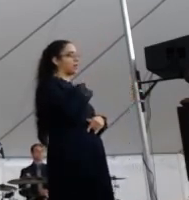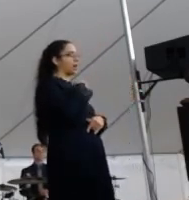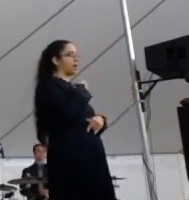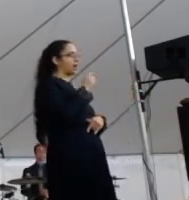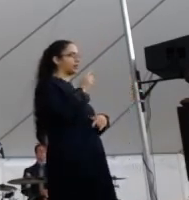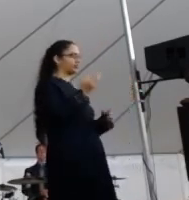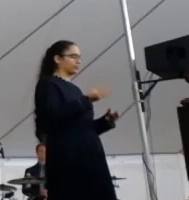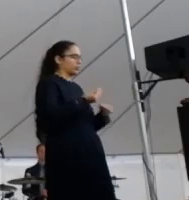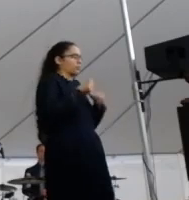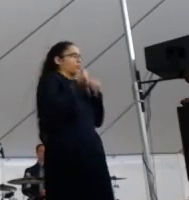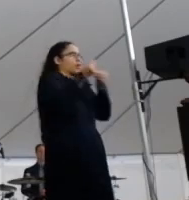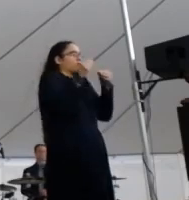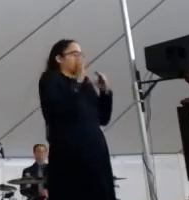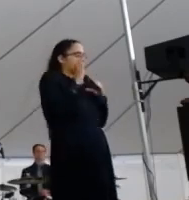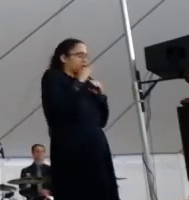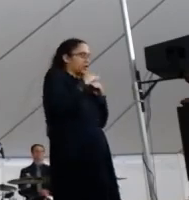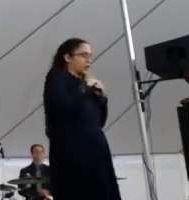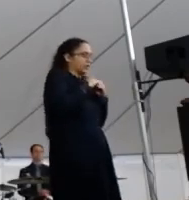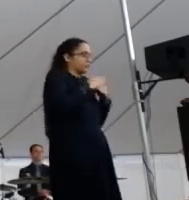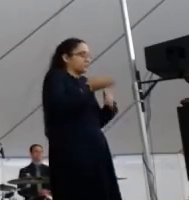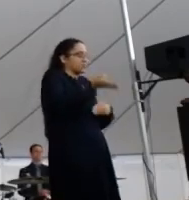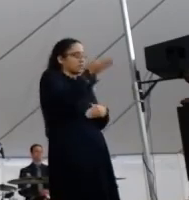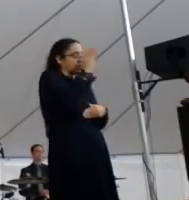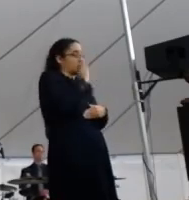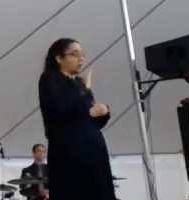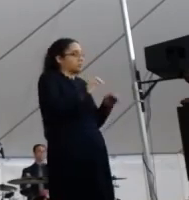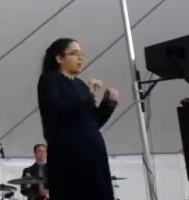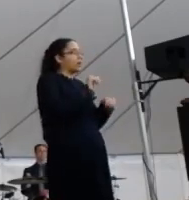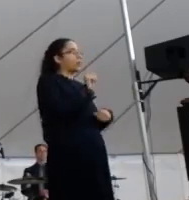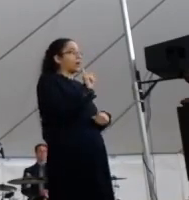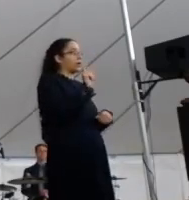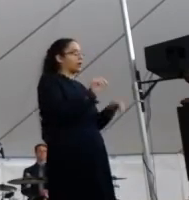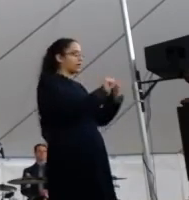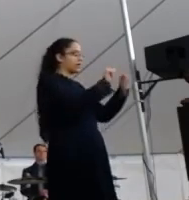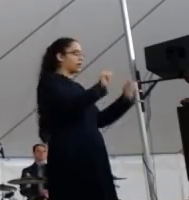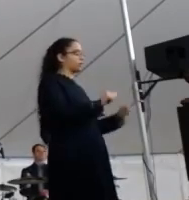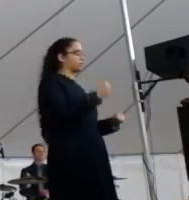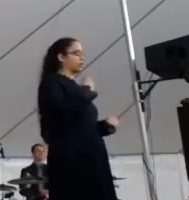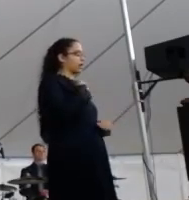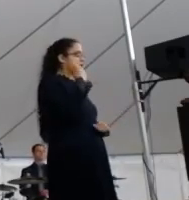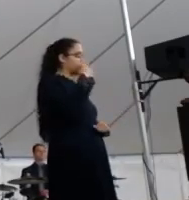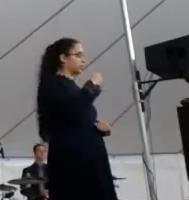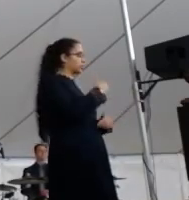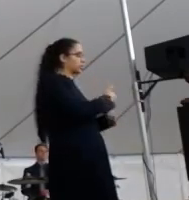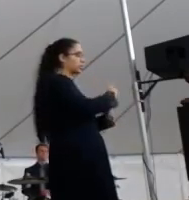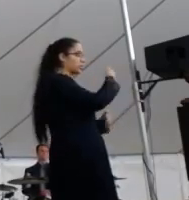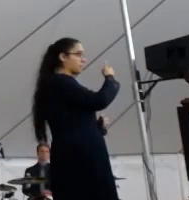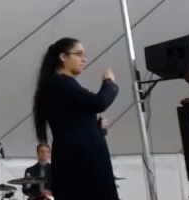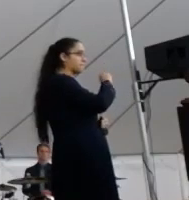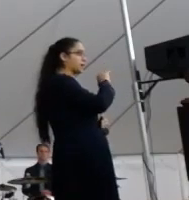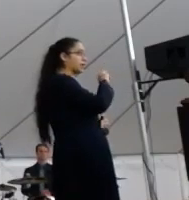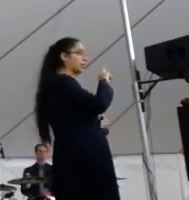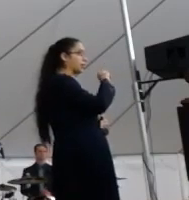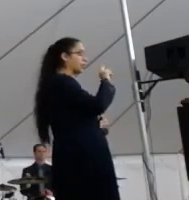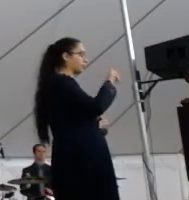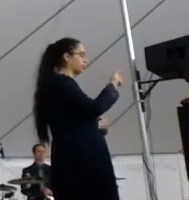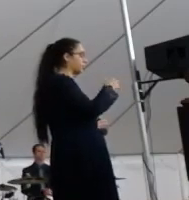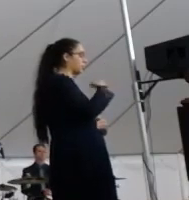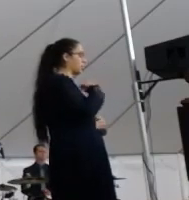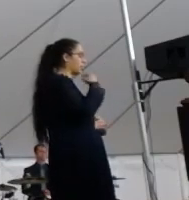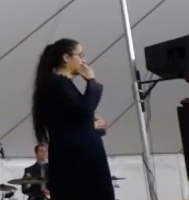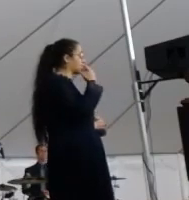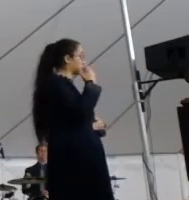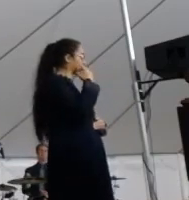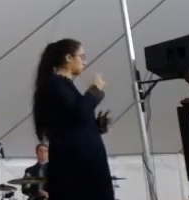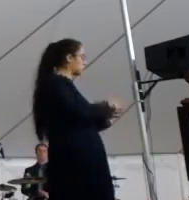insecurity. And I laid on the altar and I looked back in the mirror and I began to see what manner of man